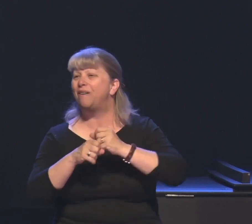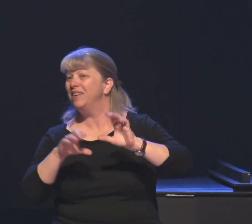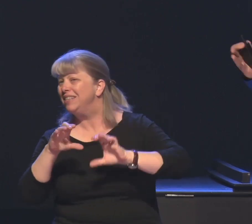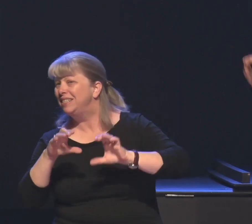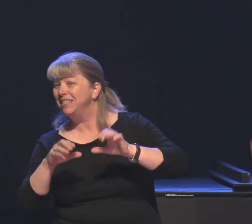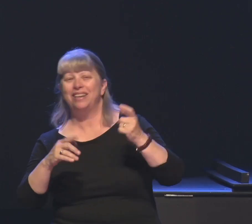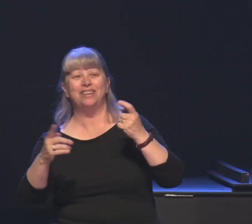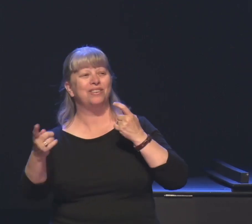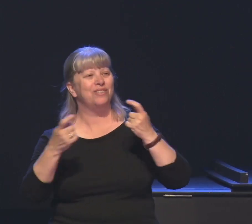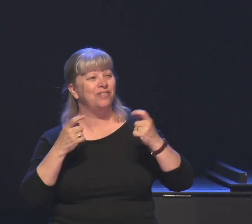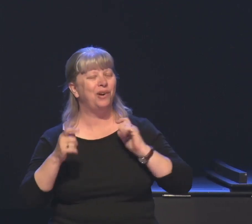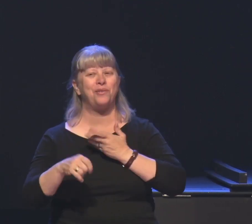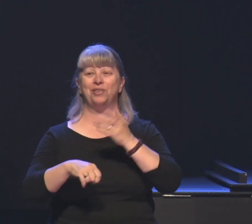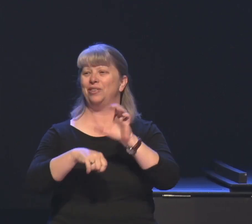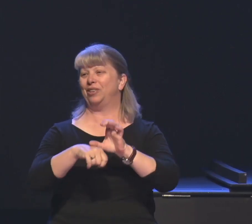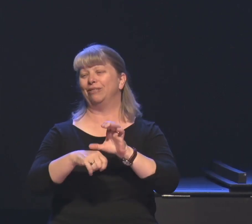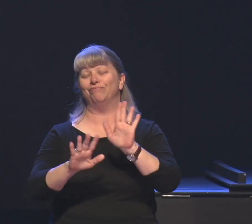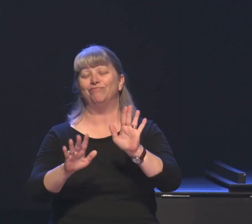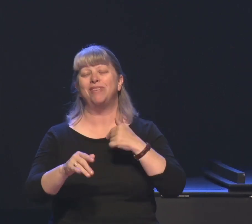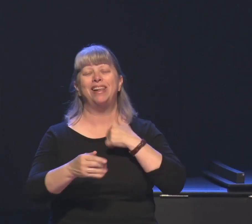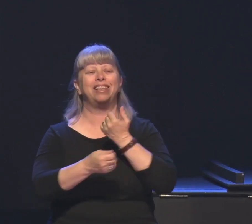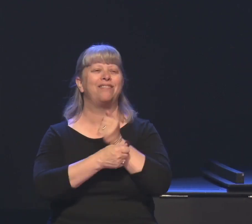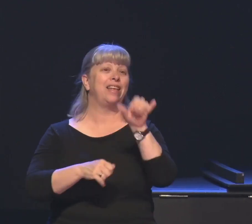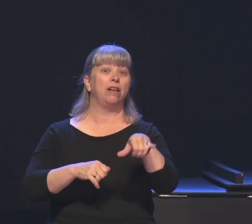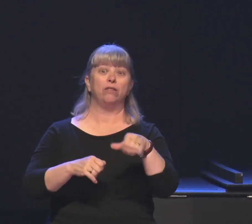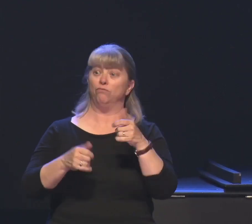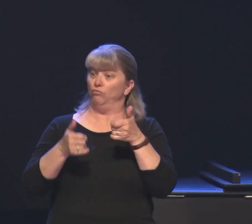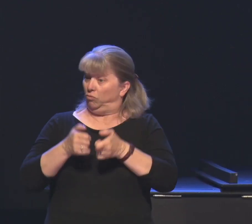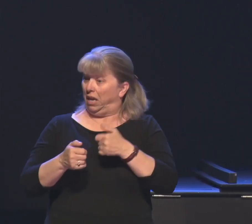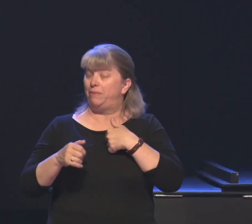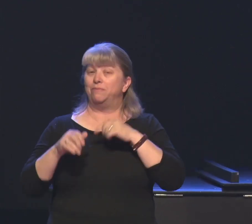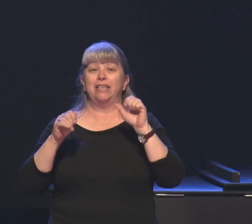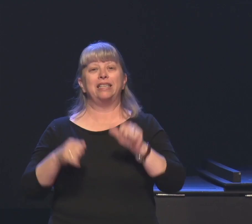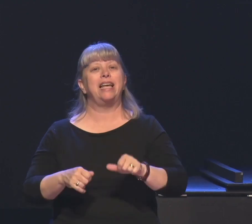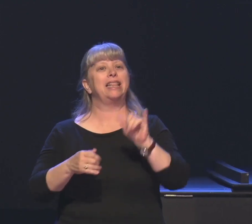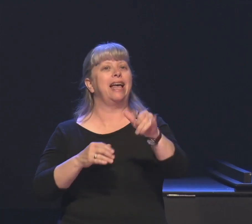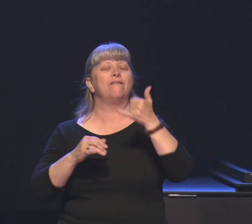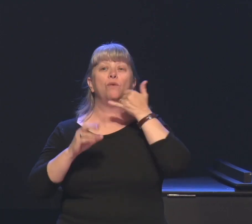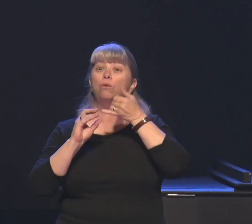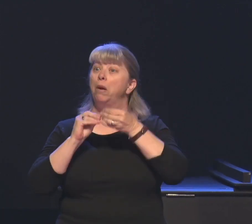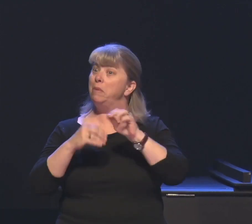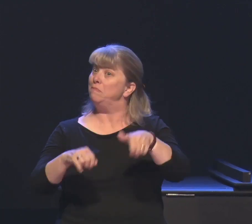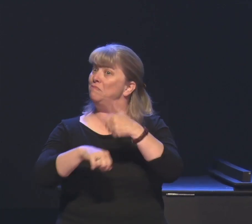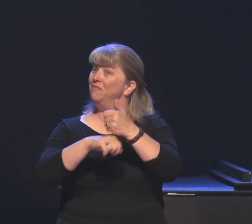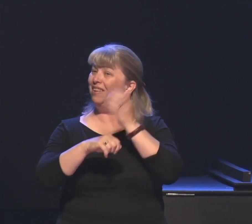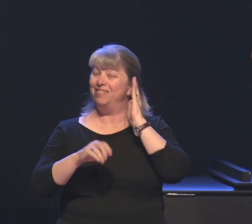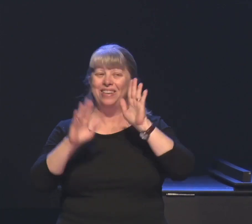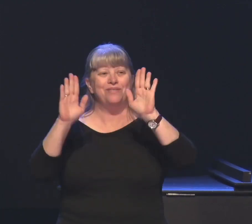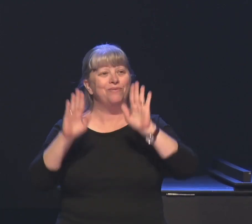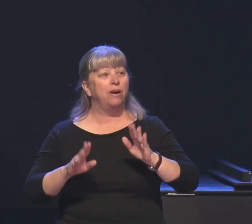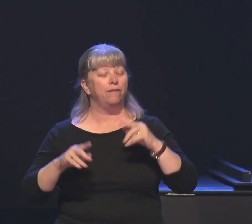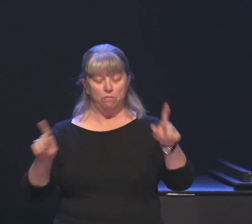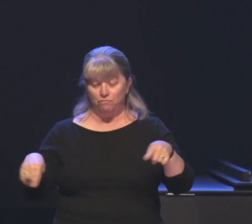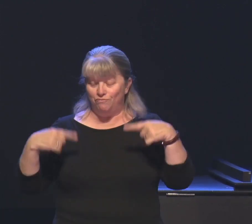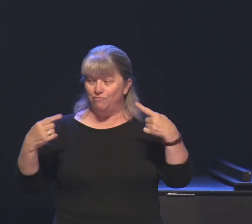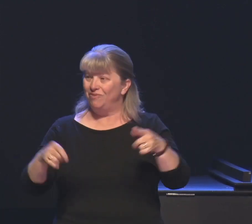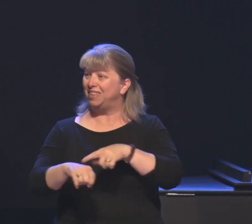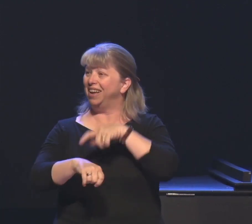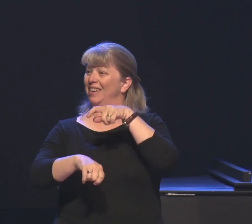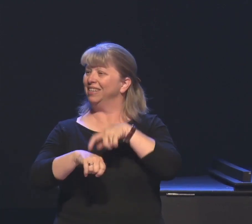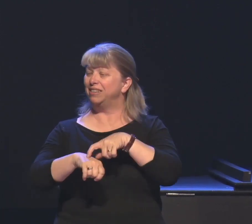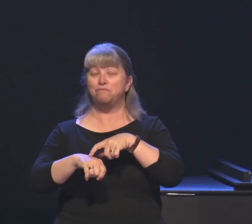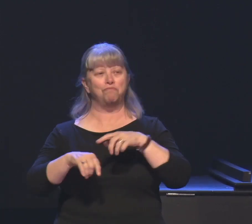any questions about our church, I would love to do that. You can just text me right at that number and we'll get it set up. That'd be wonderful. And if you've been around for a while and we haven't